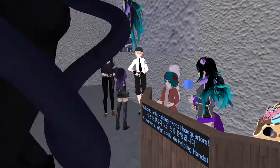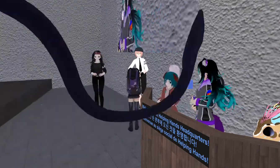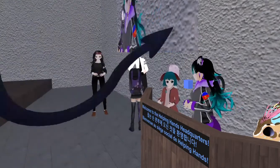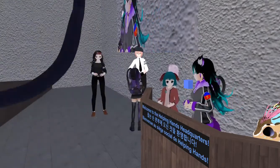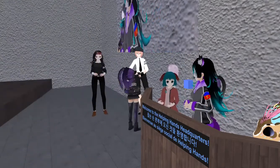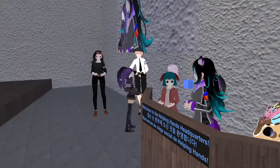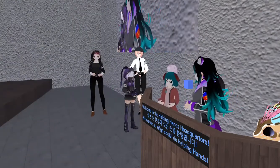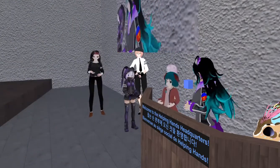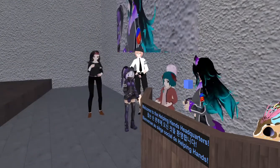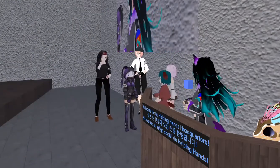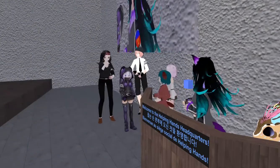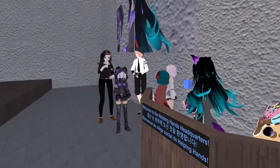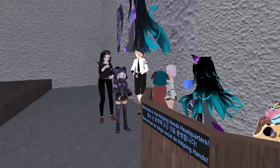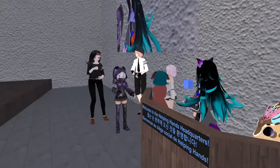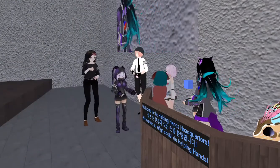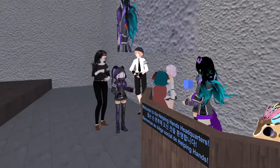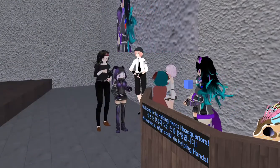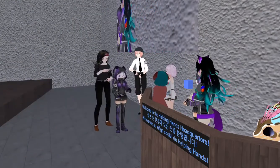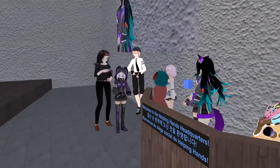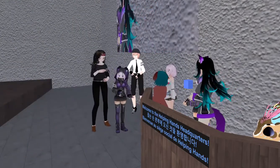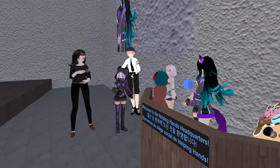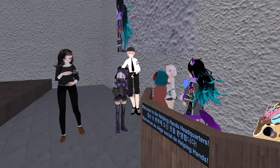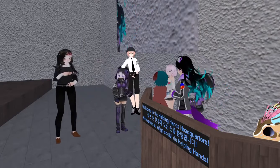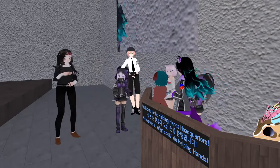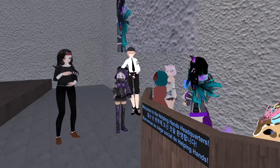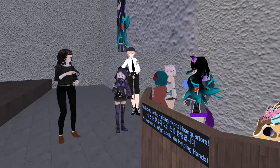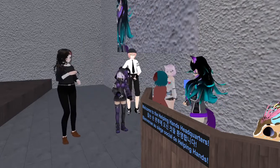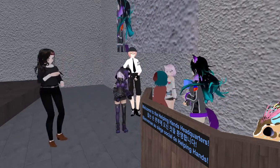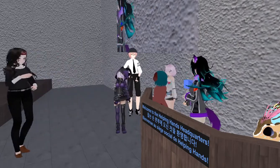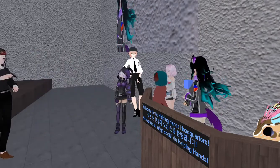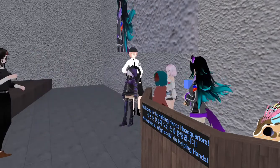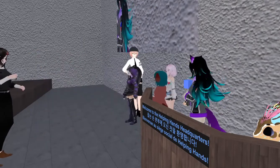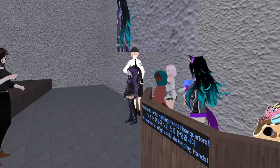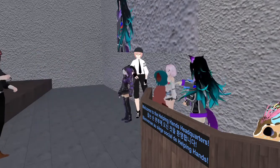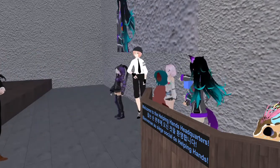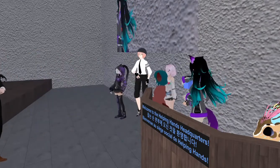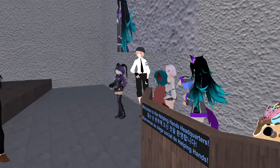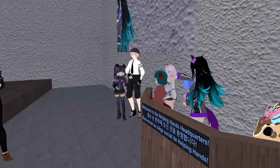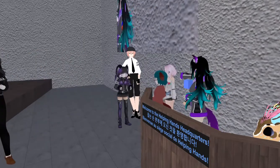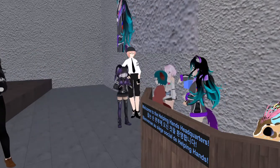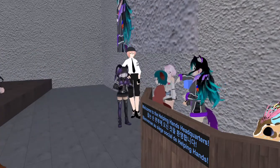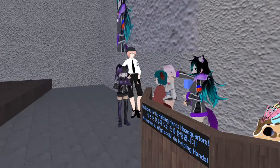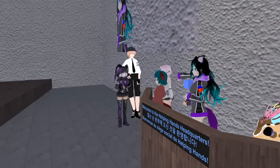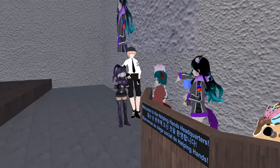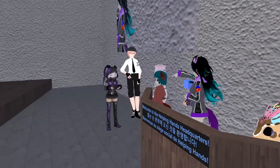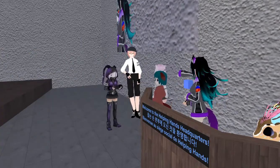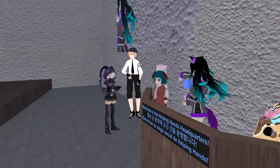Okay. I'm people have their white bracelet. I'll Okay. try to do it. Let's So we're see if I all can we're do all this. around